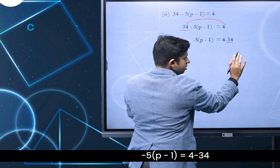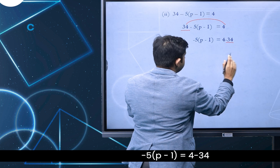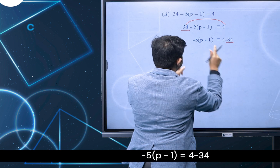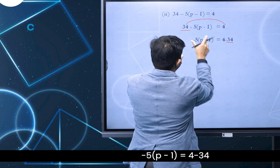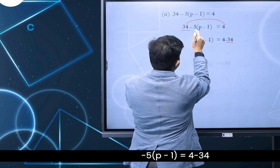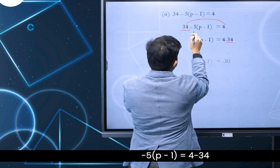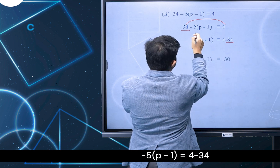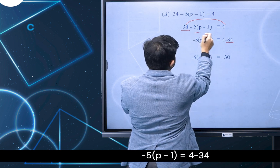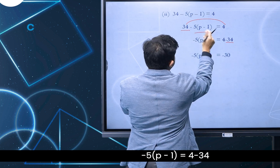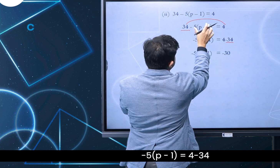minus 34.